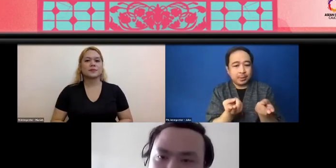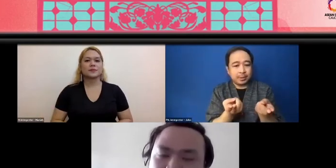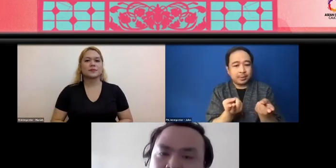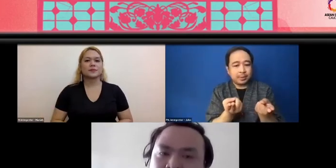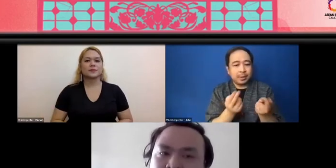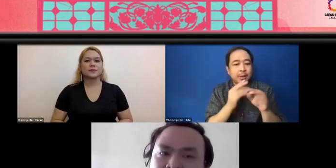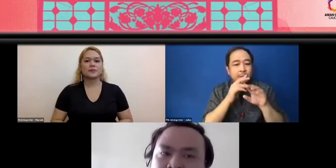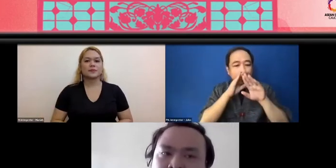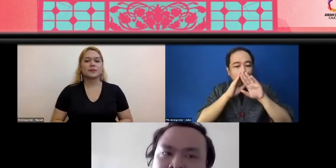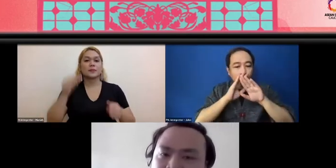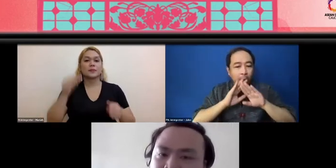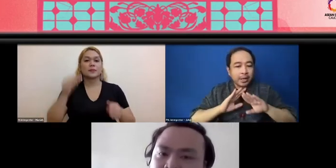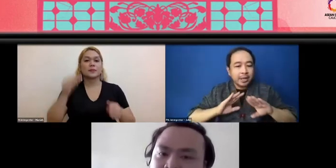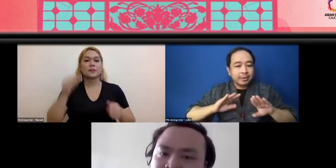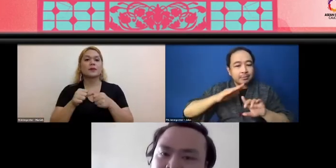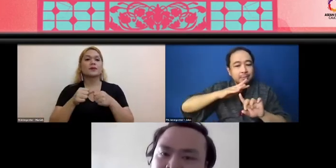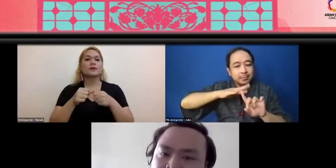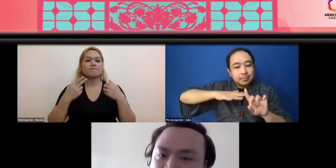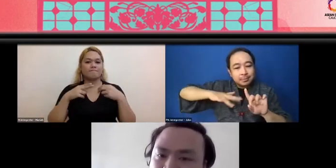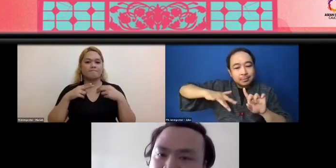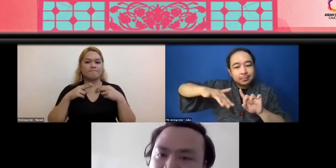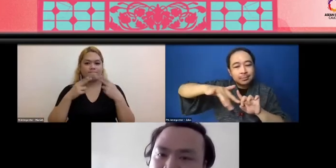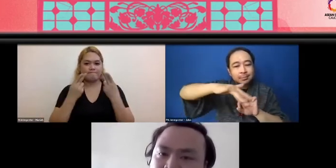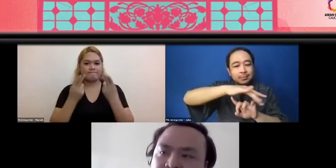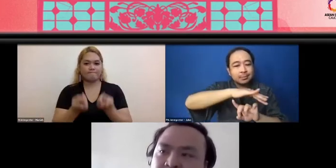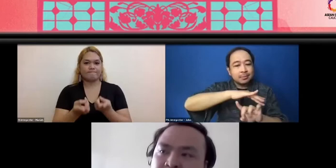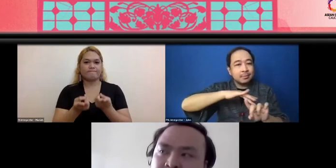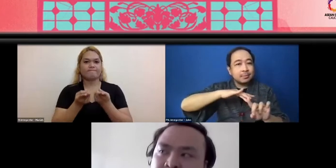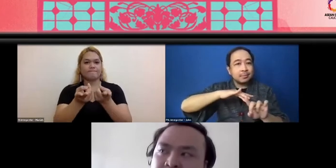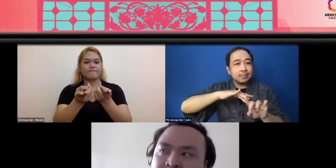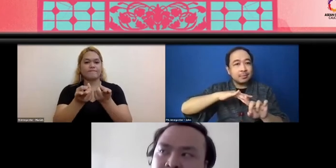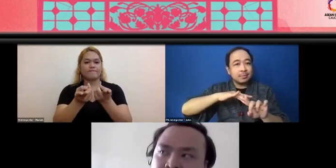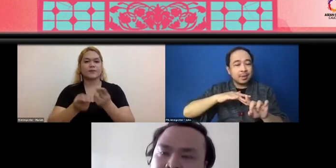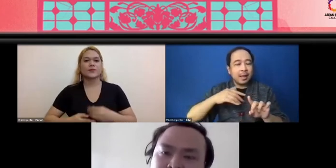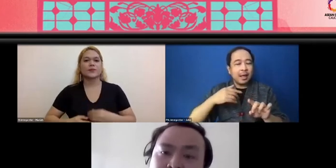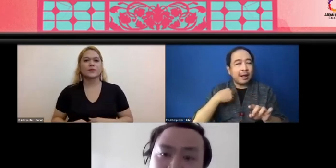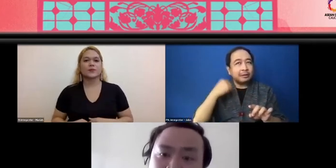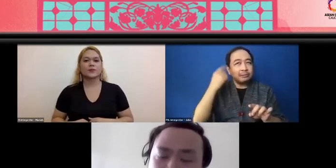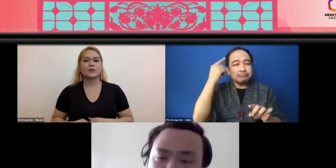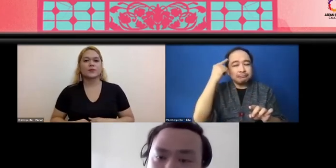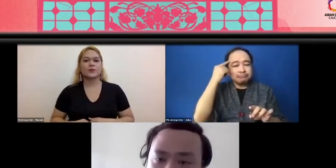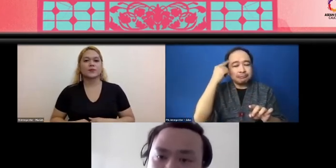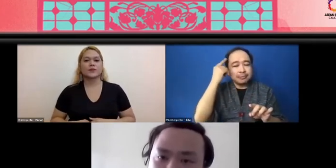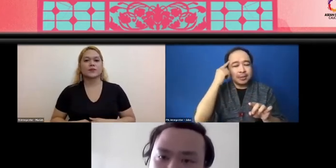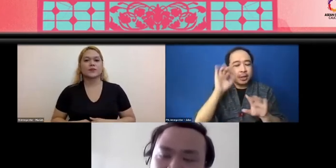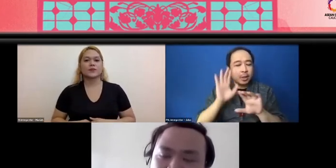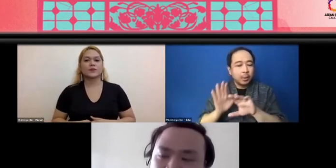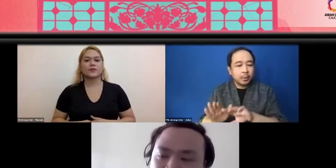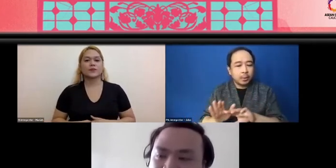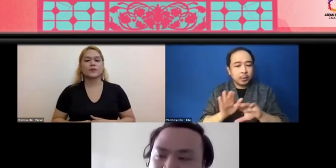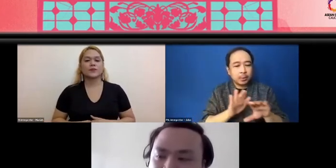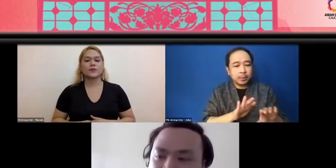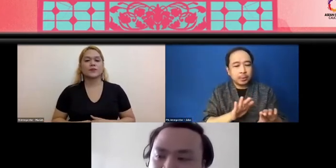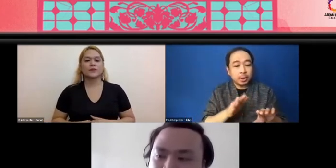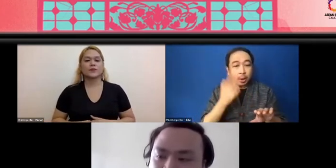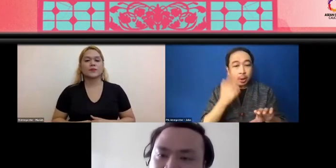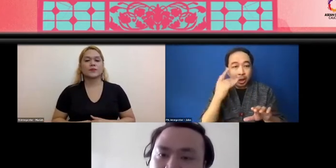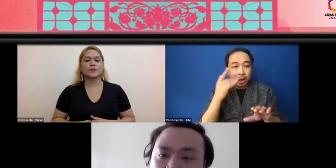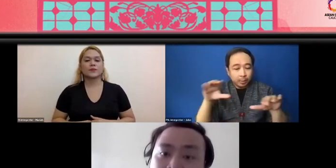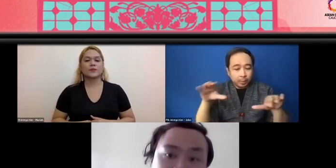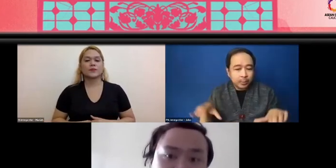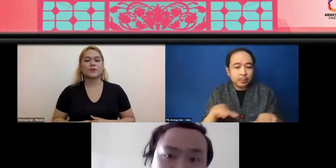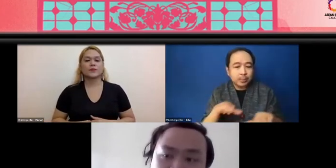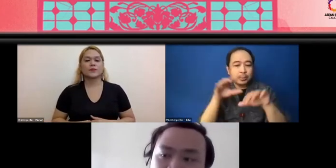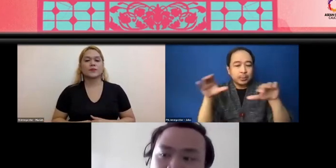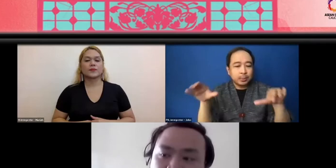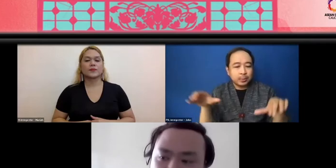background, fresh off a mental joyride, then kept up by work all night. How glad I